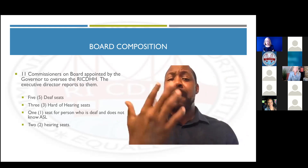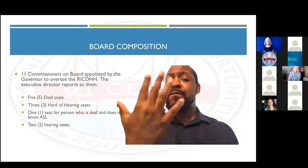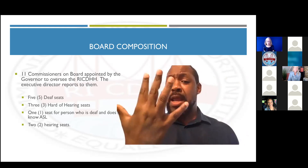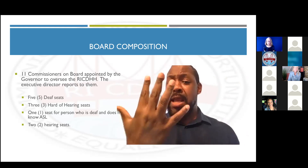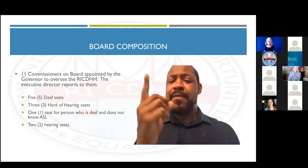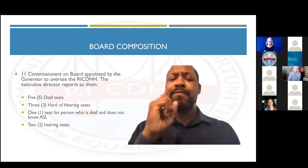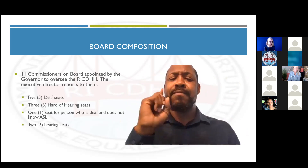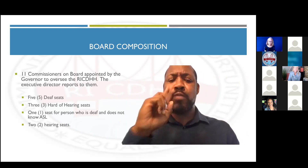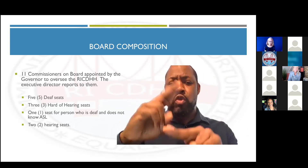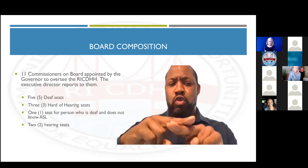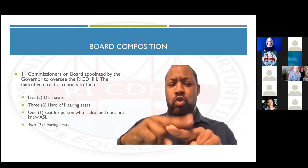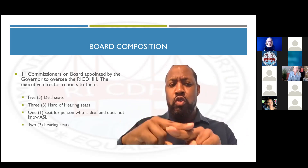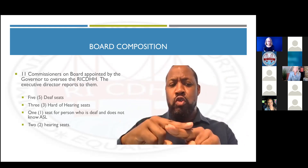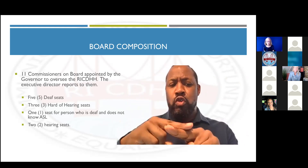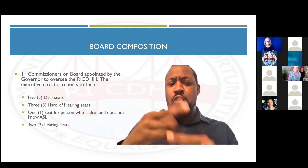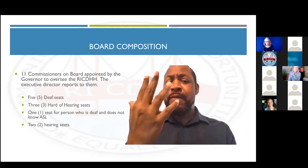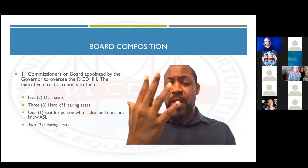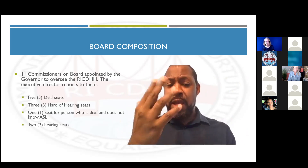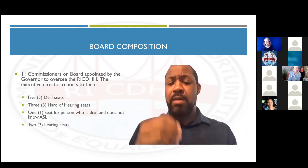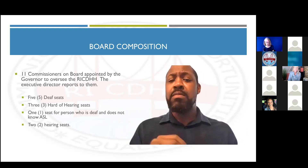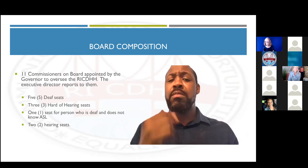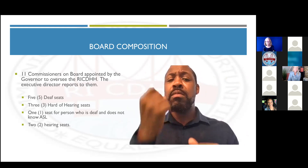Now, we have 5 seats that are for deaf